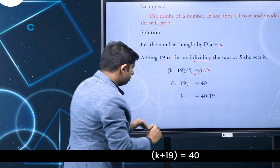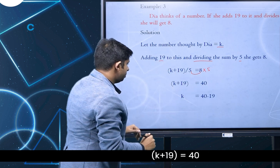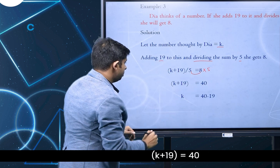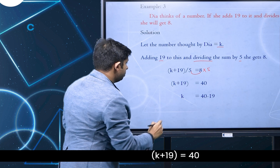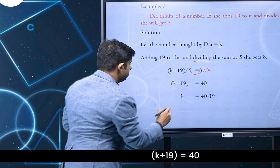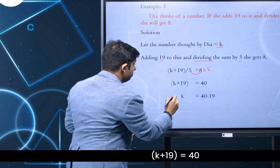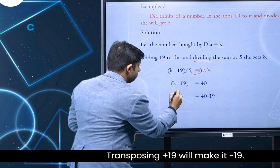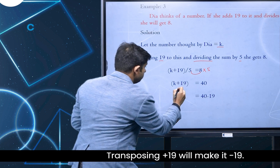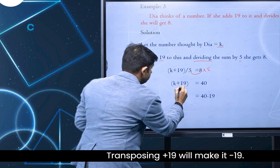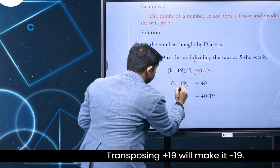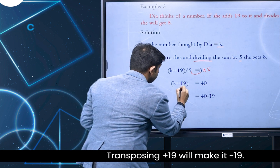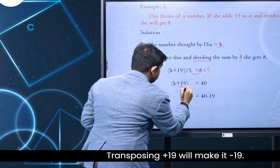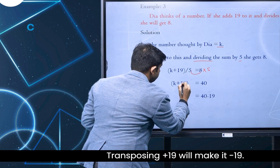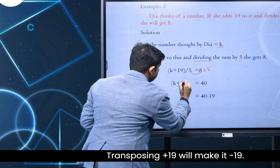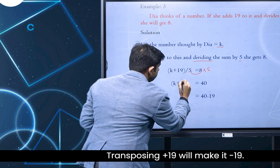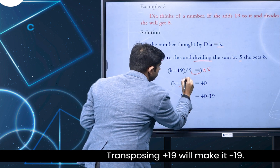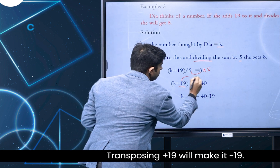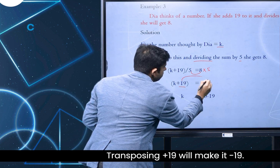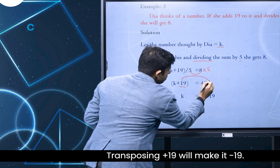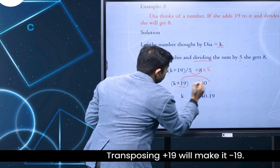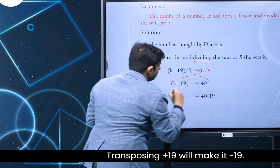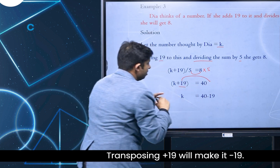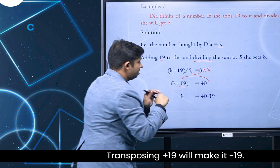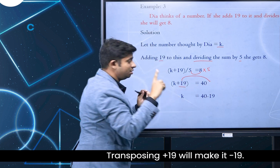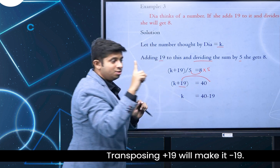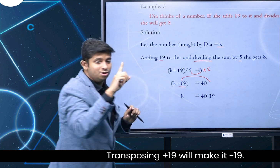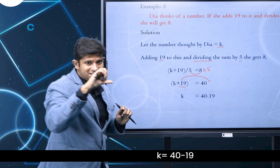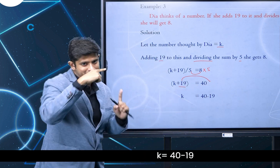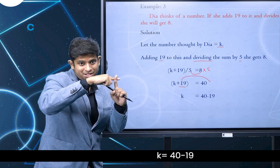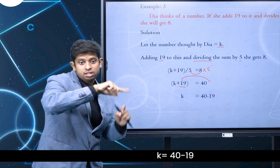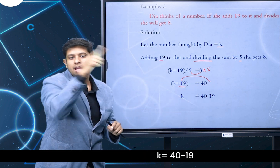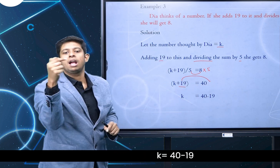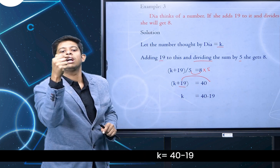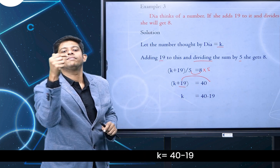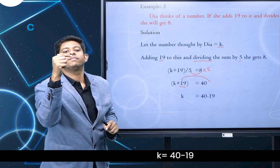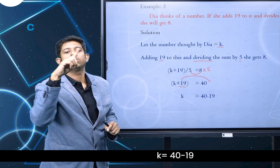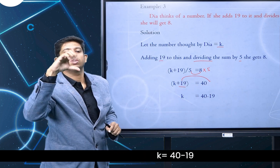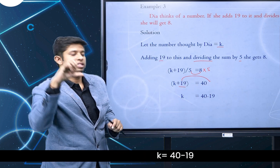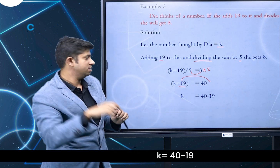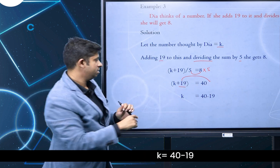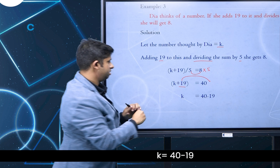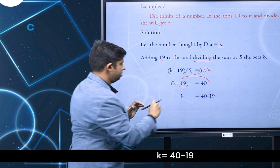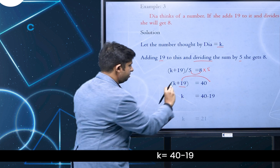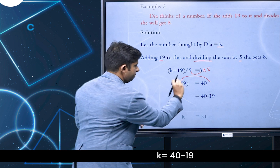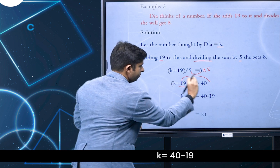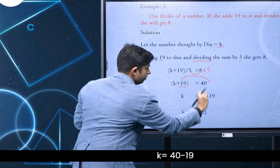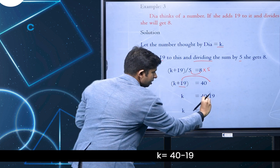40. Transposing plus 19 will make it minus 19. K equals to 40 minus 19.